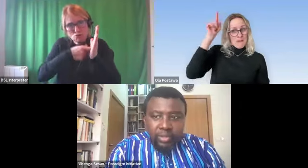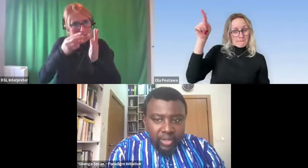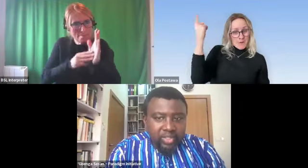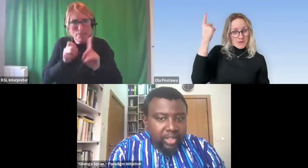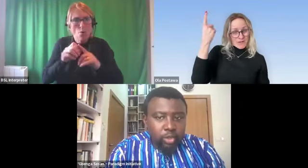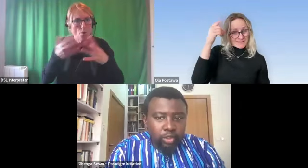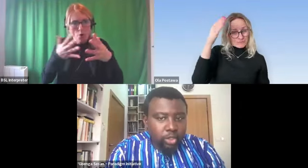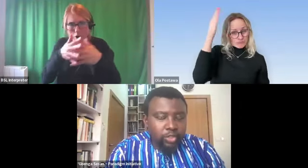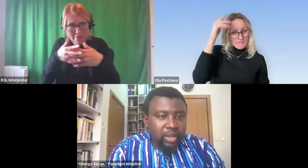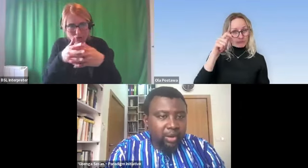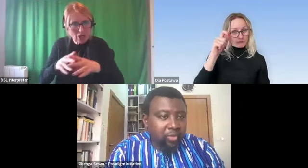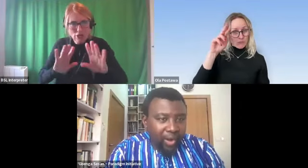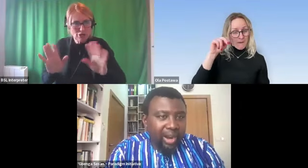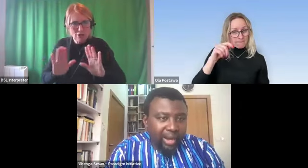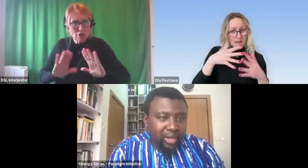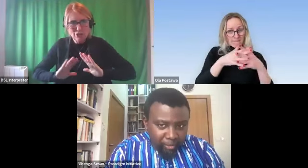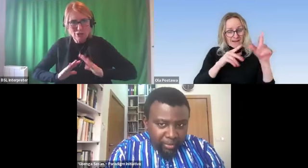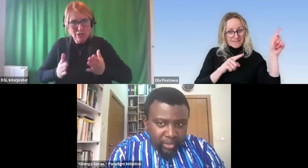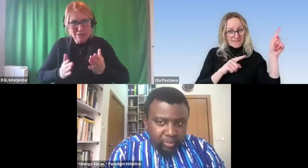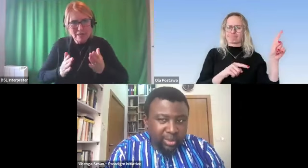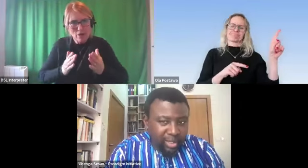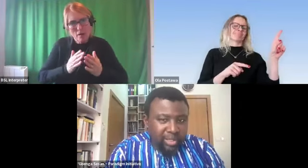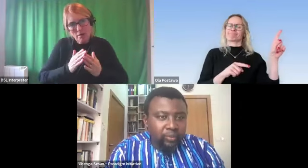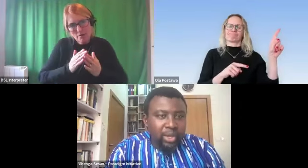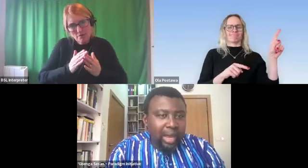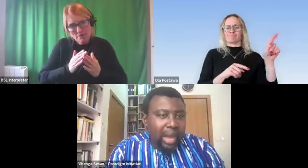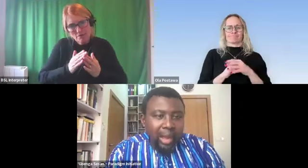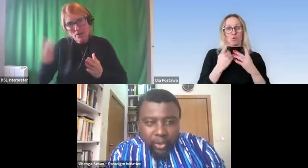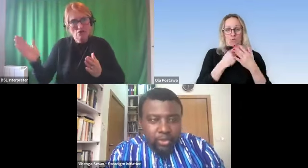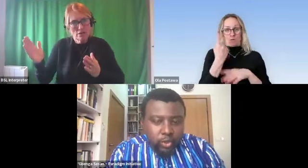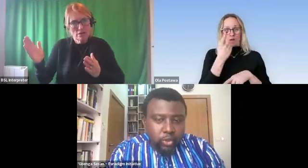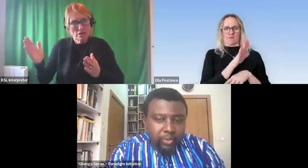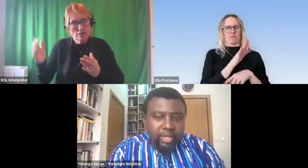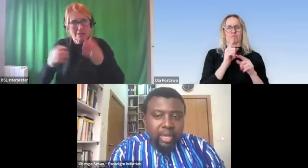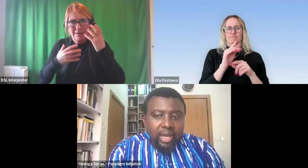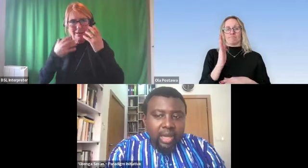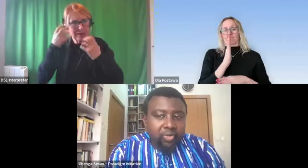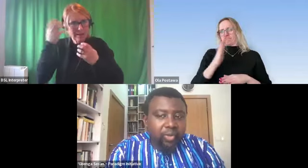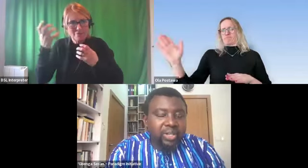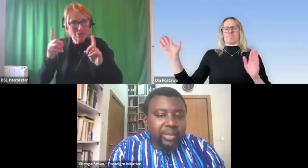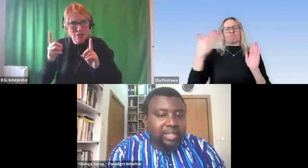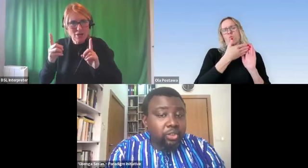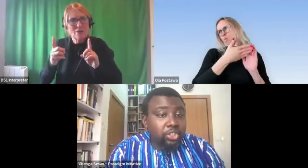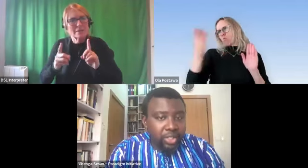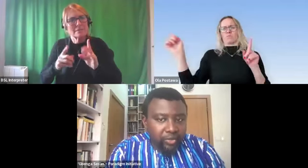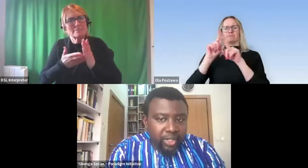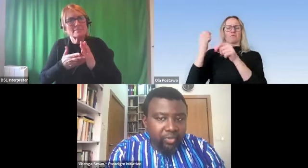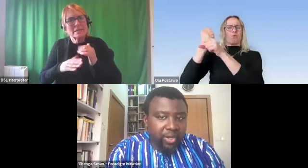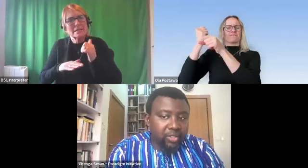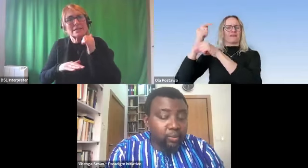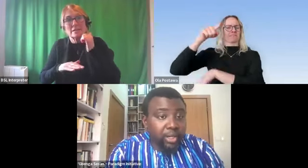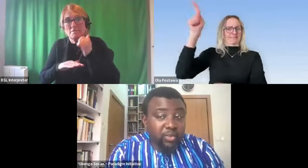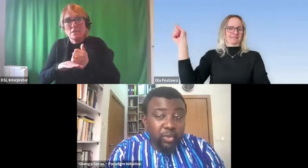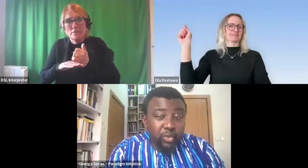States. This is not just about far-right governments, but this happens to be a fundamental